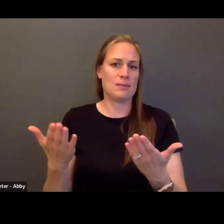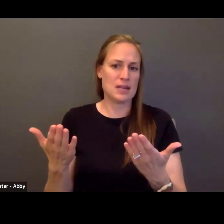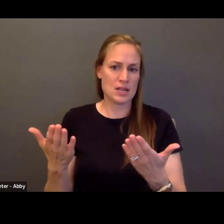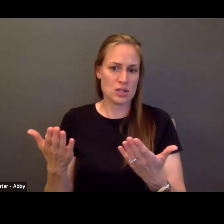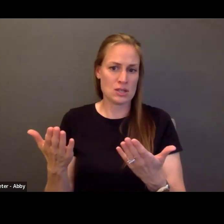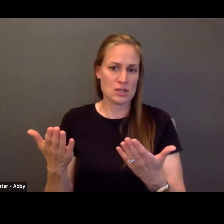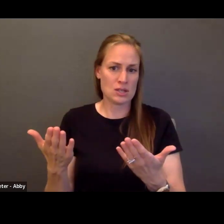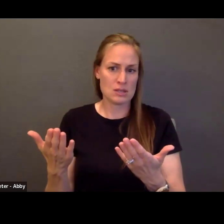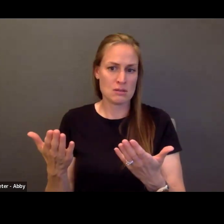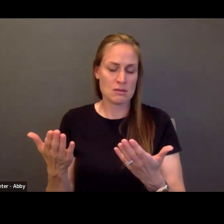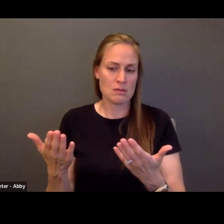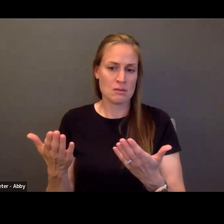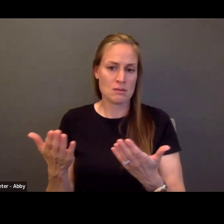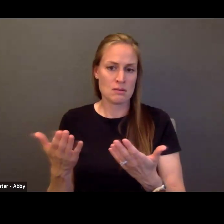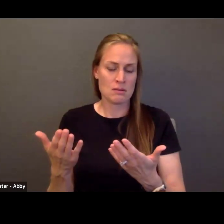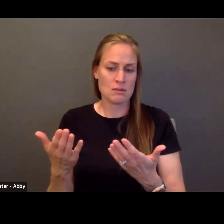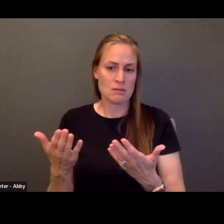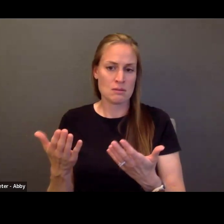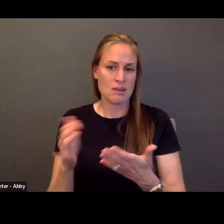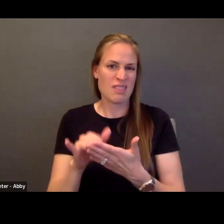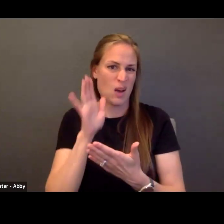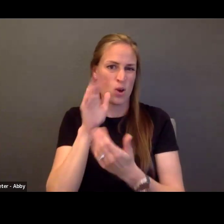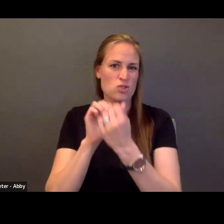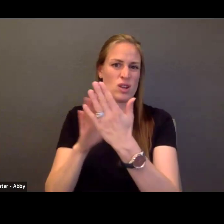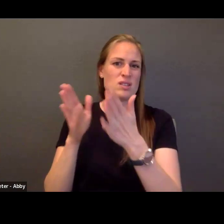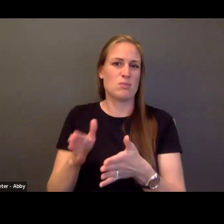that person that's stuck in the ER for days and weeks at a time.